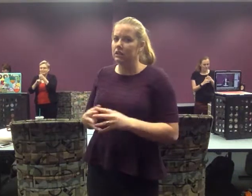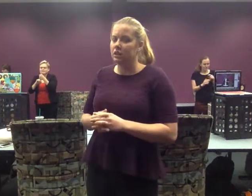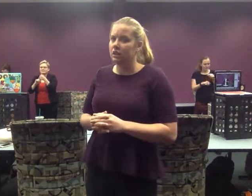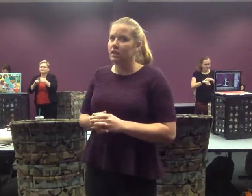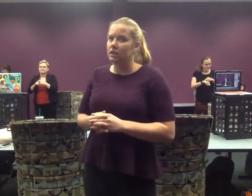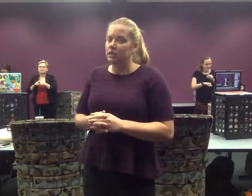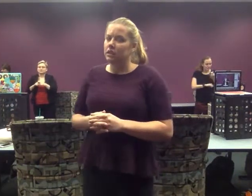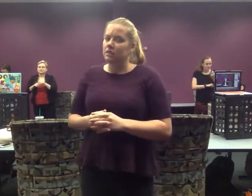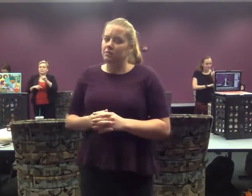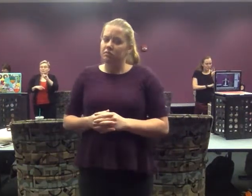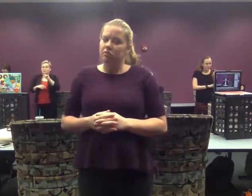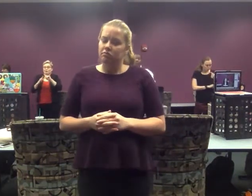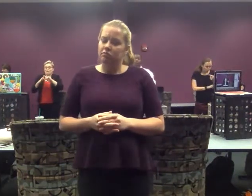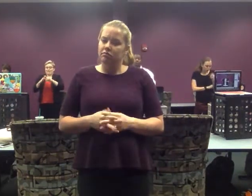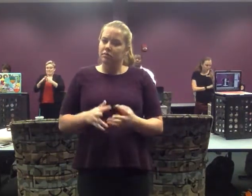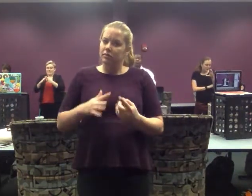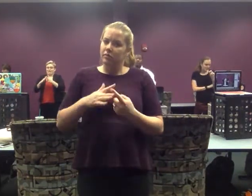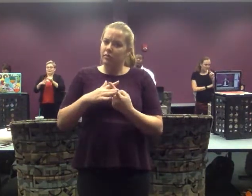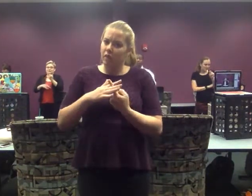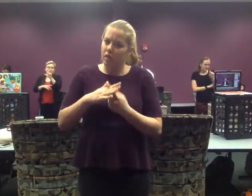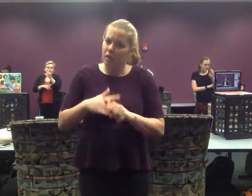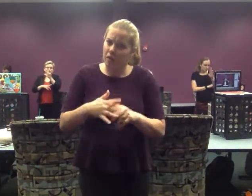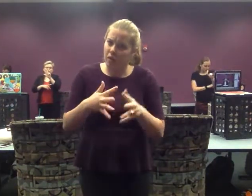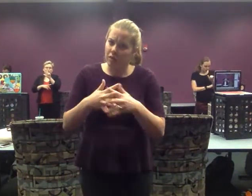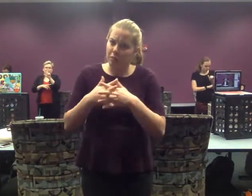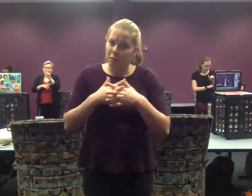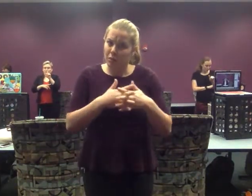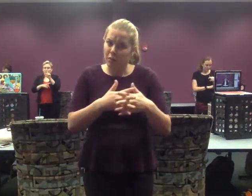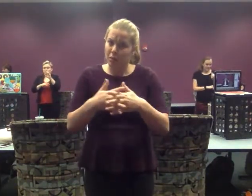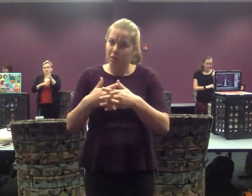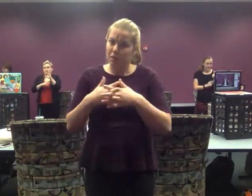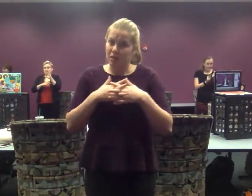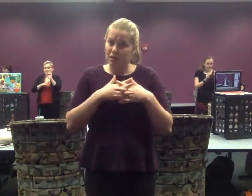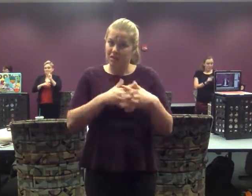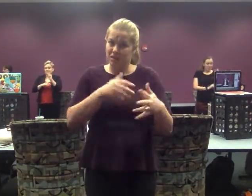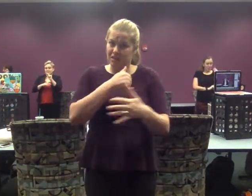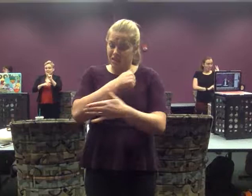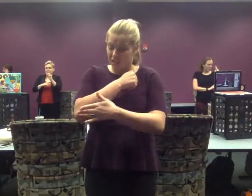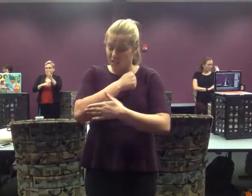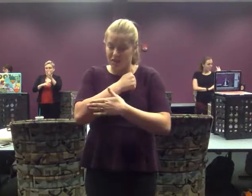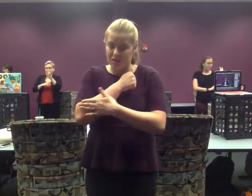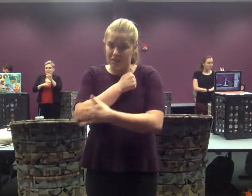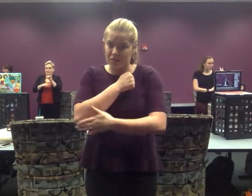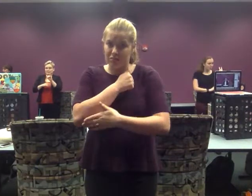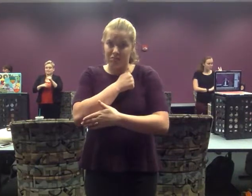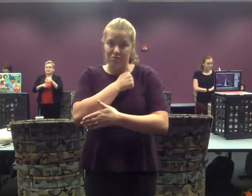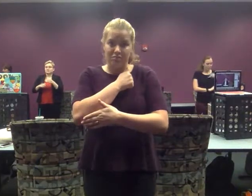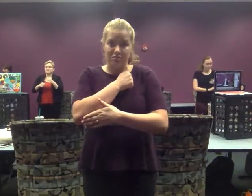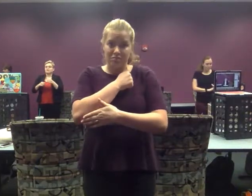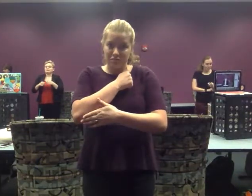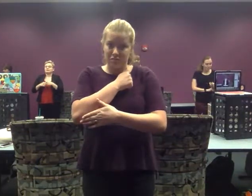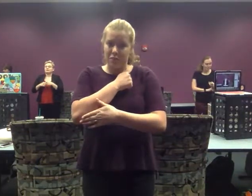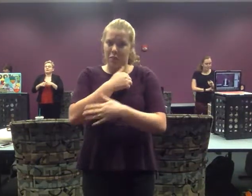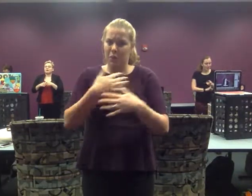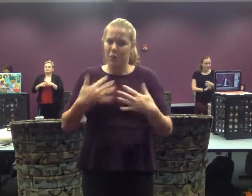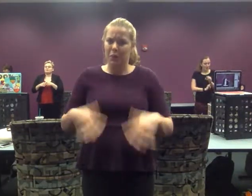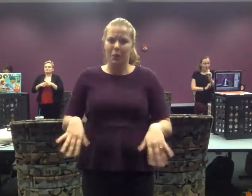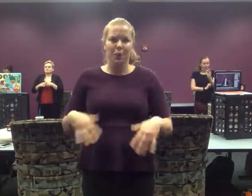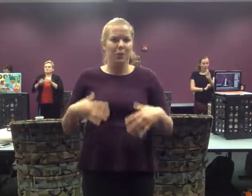that in the beginning of this country, of, by, and for the people meant of,